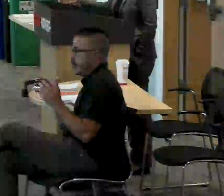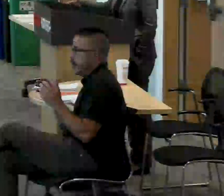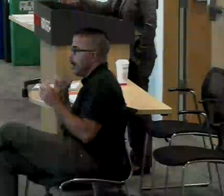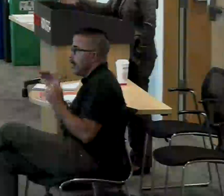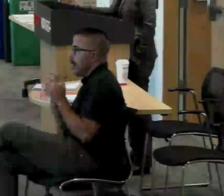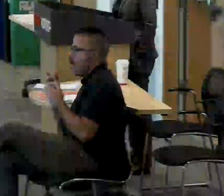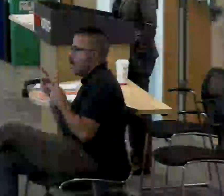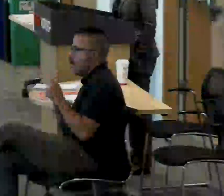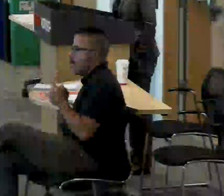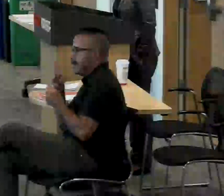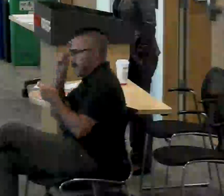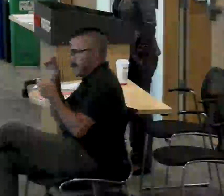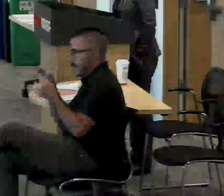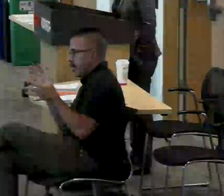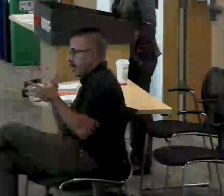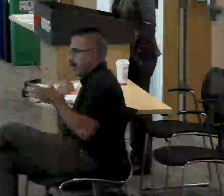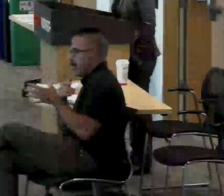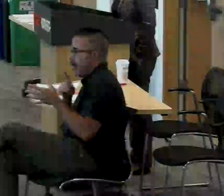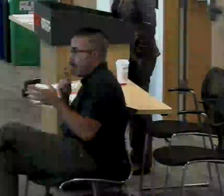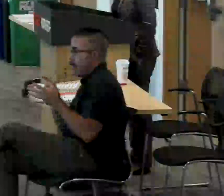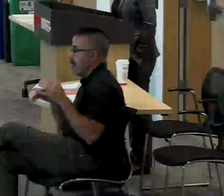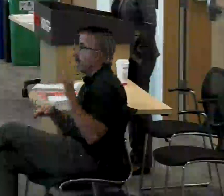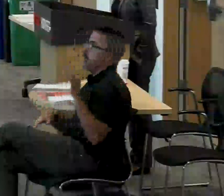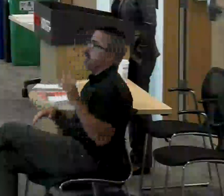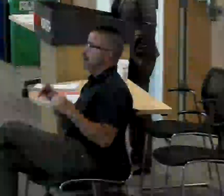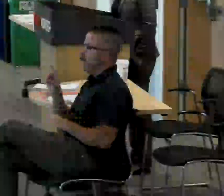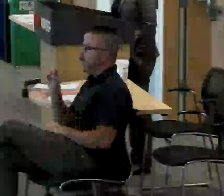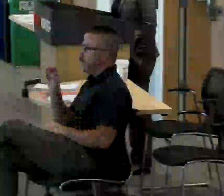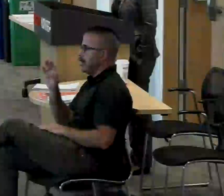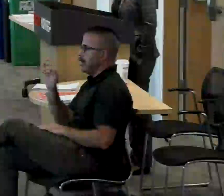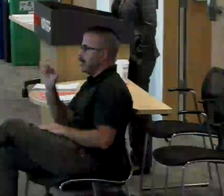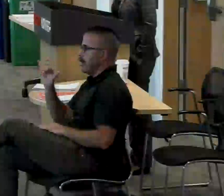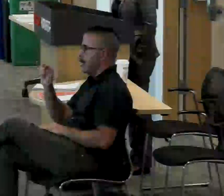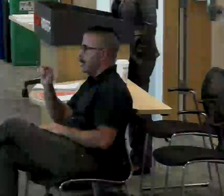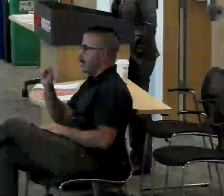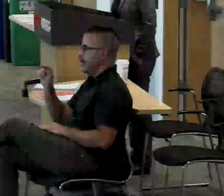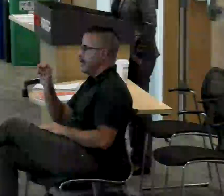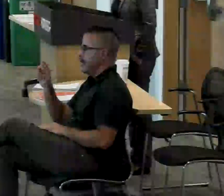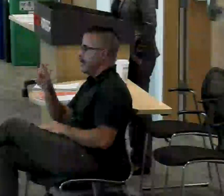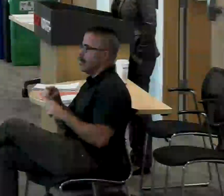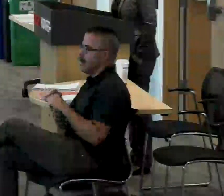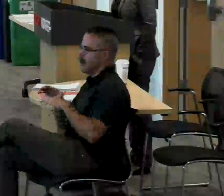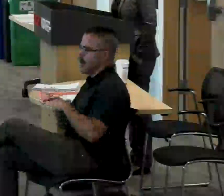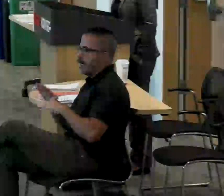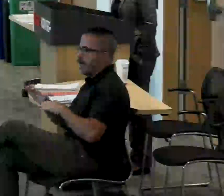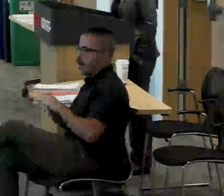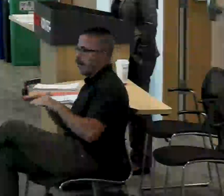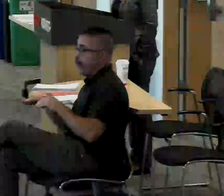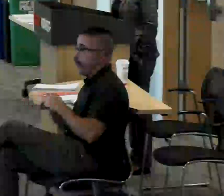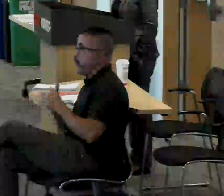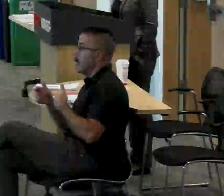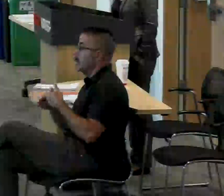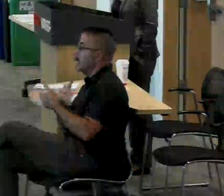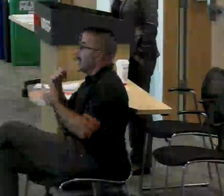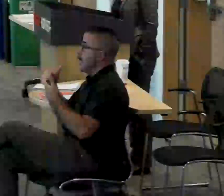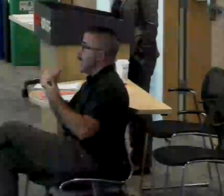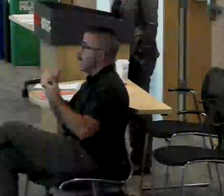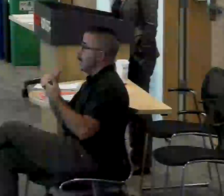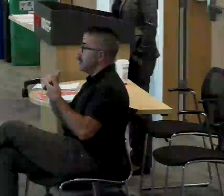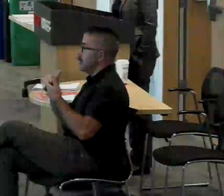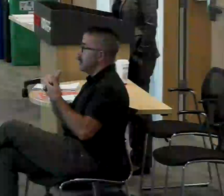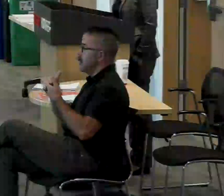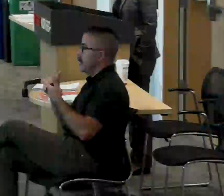on the level. So the next bullet point is called